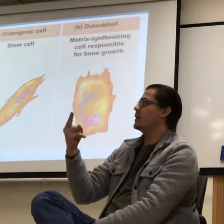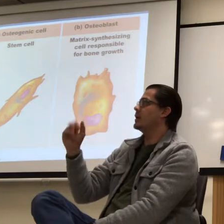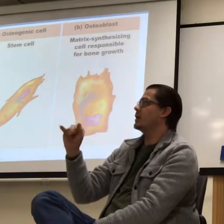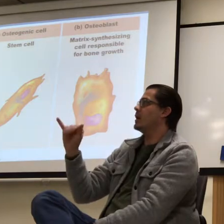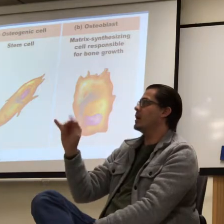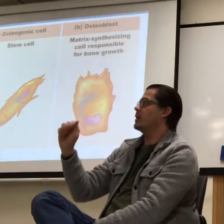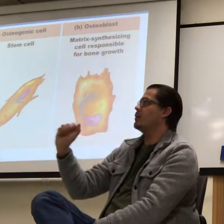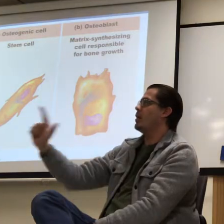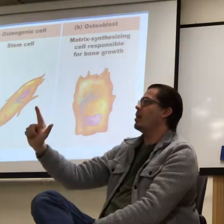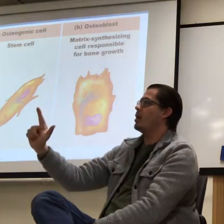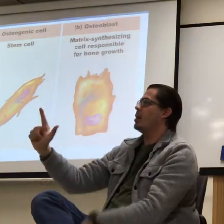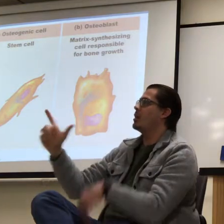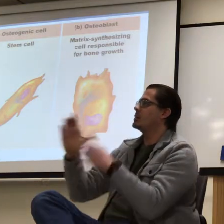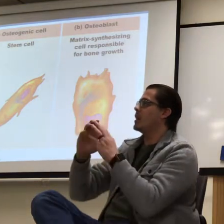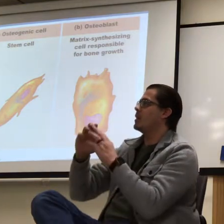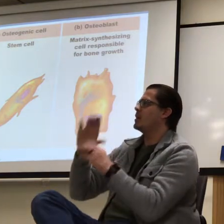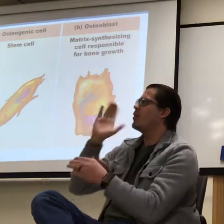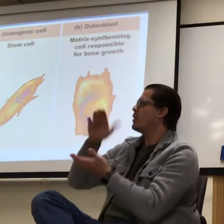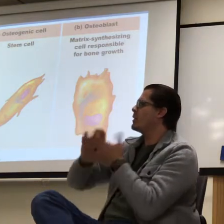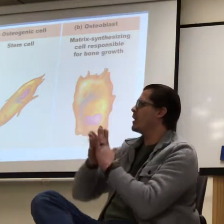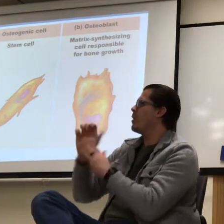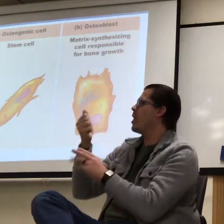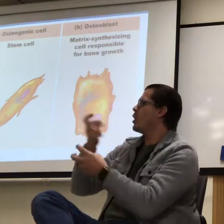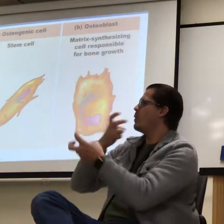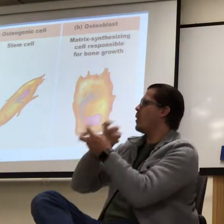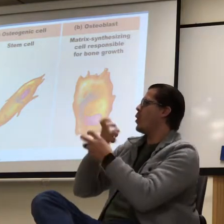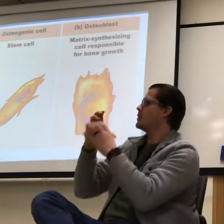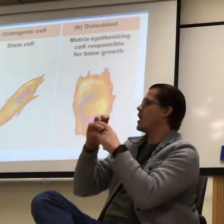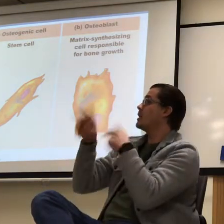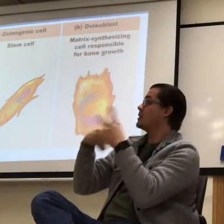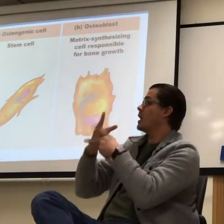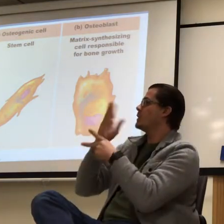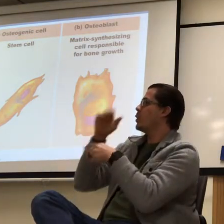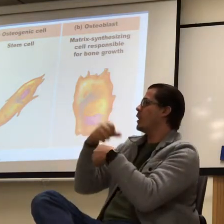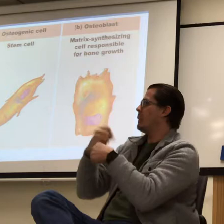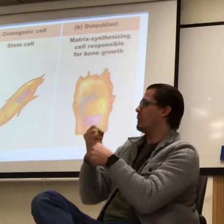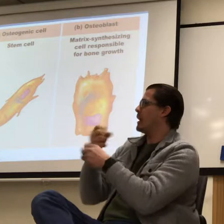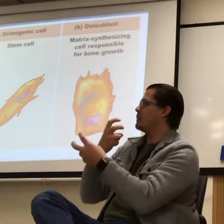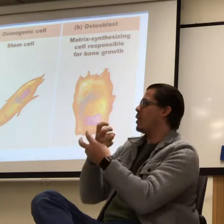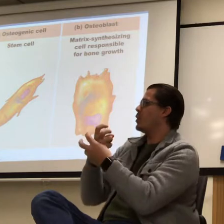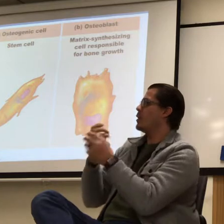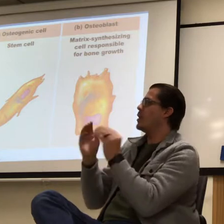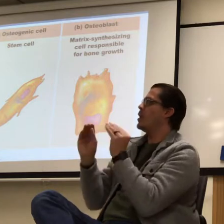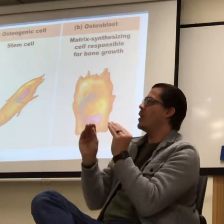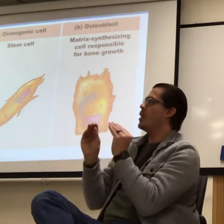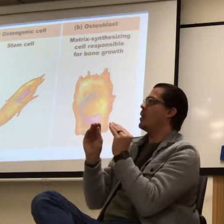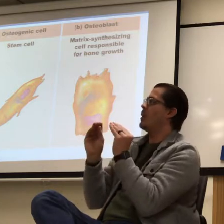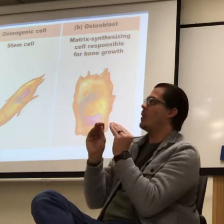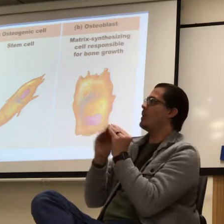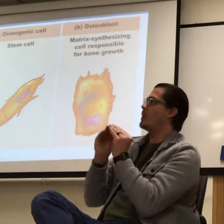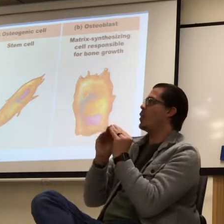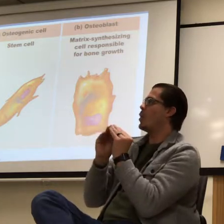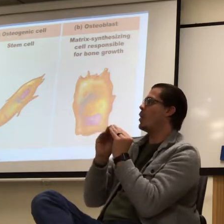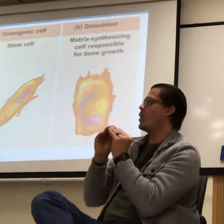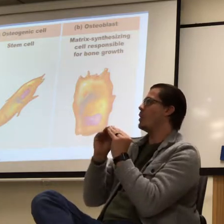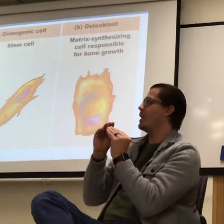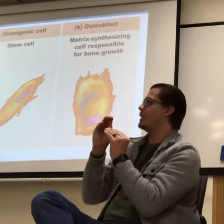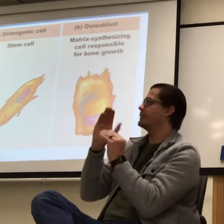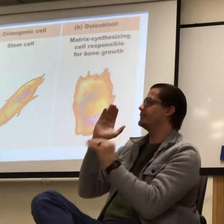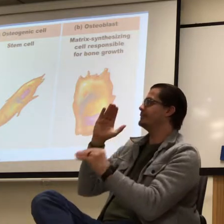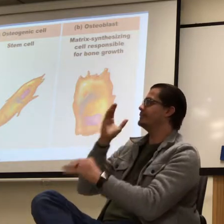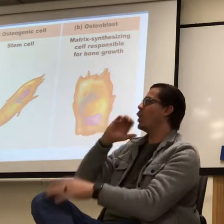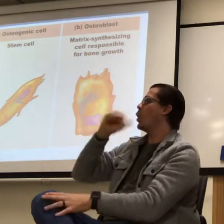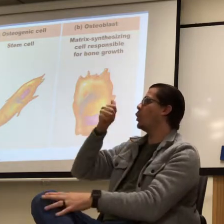So they'll become other bone cell types that make bone. So a more mature version of that cell is